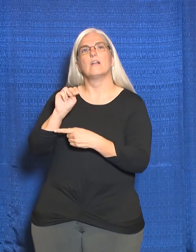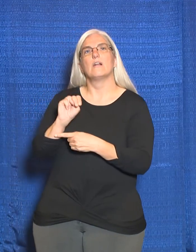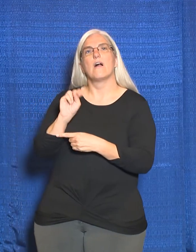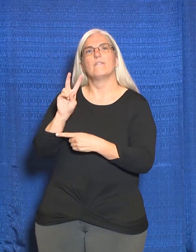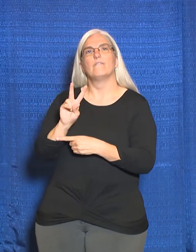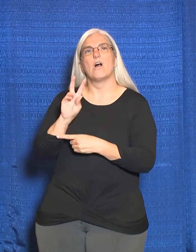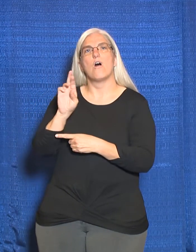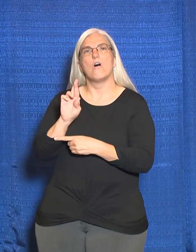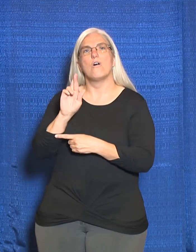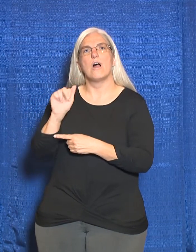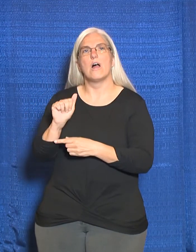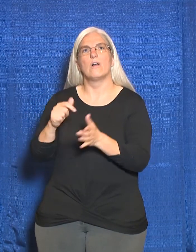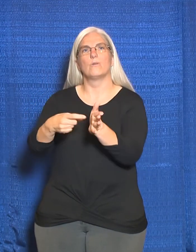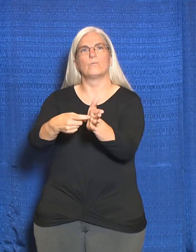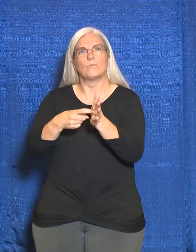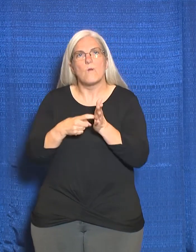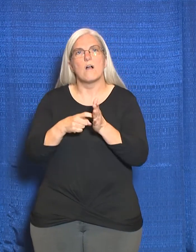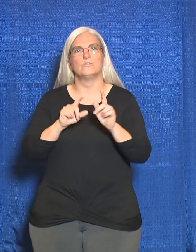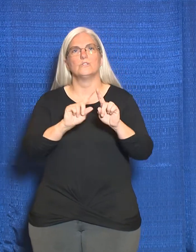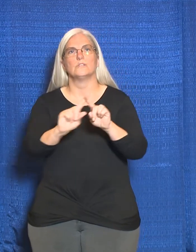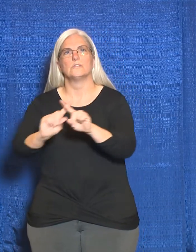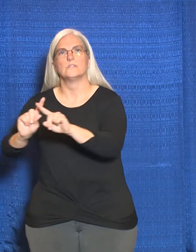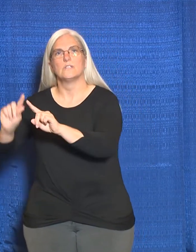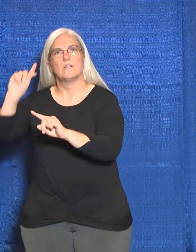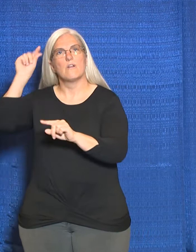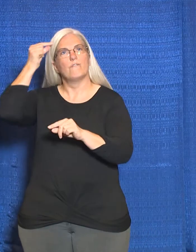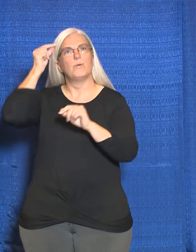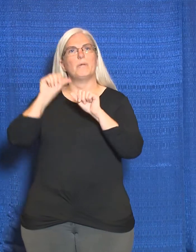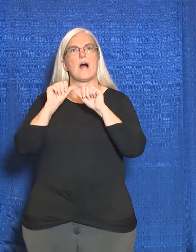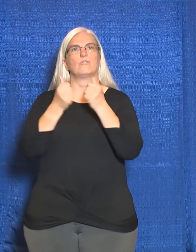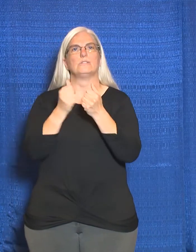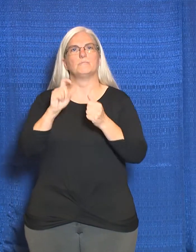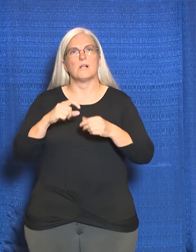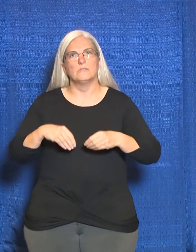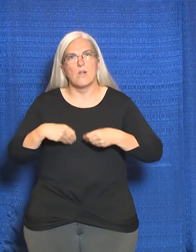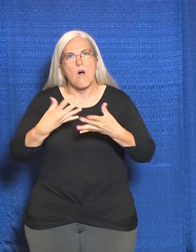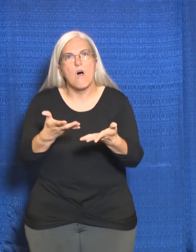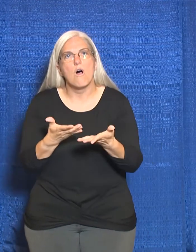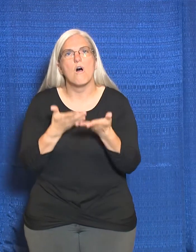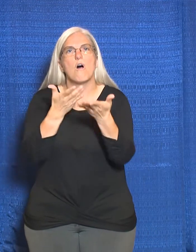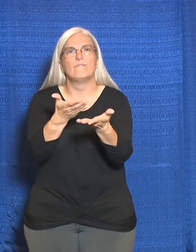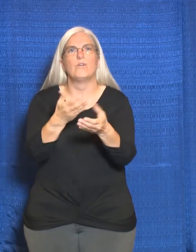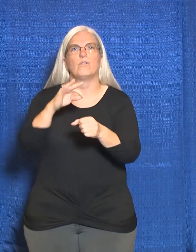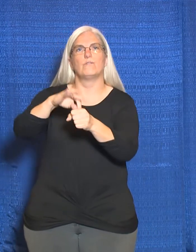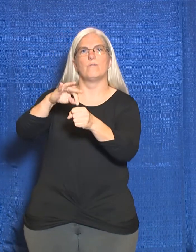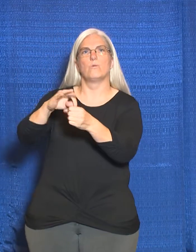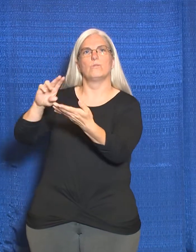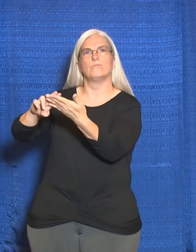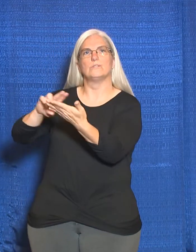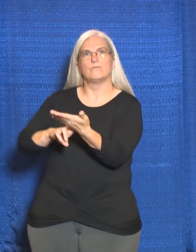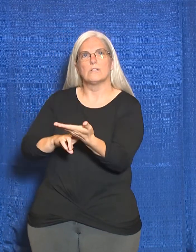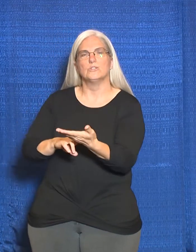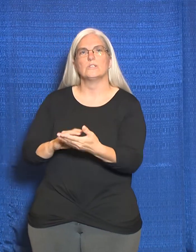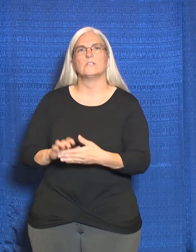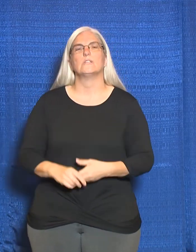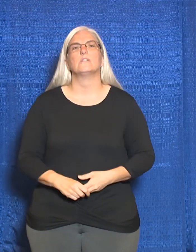The NVRA requires governmental agencies to offer voter registration.